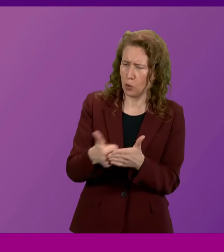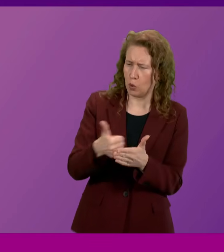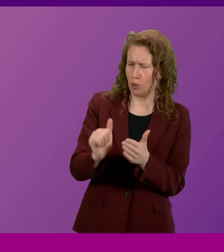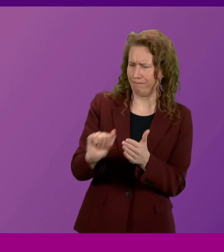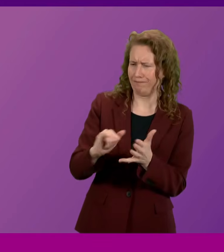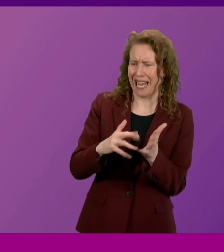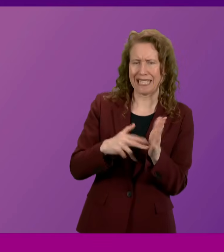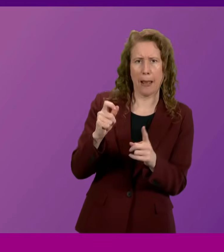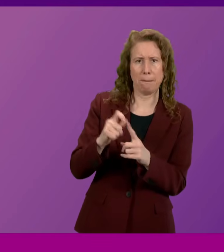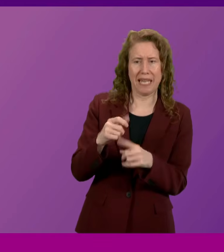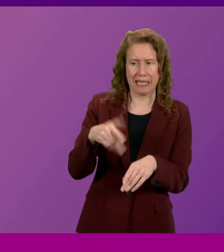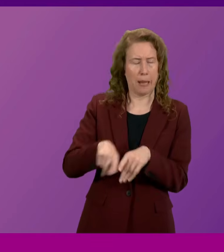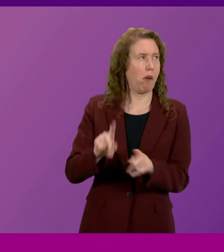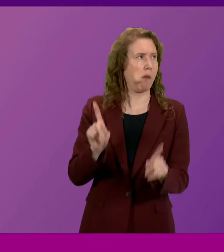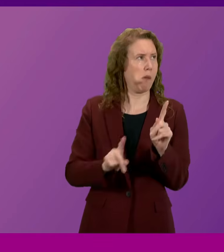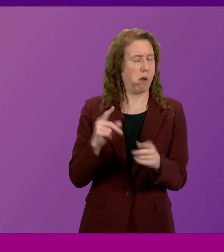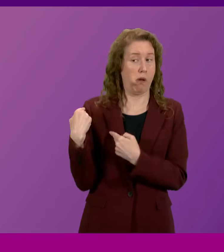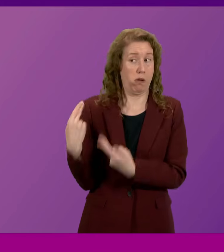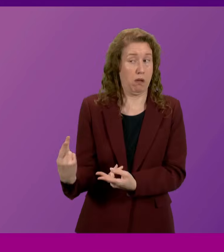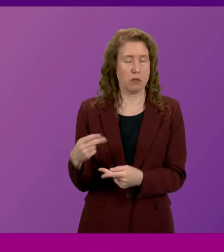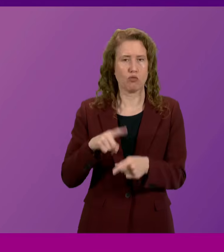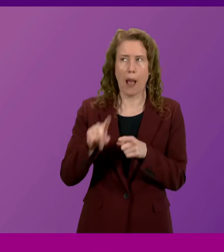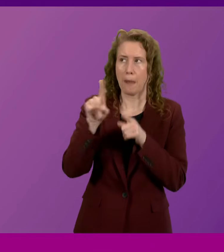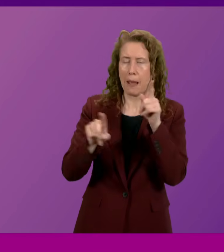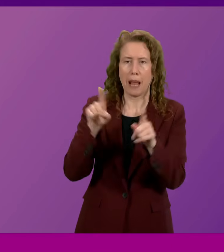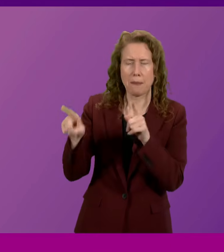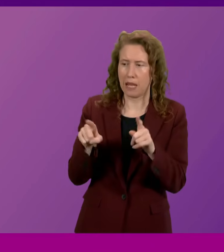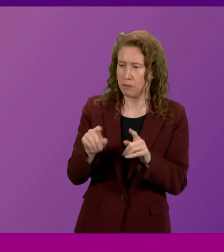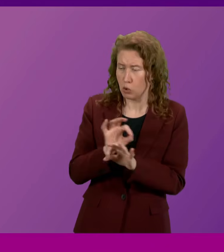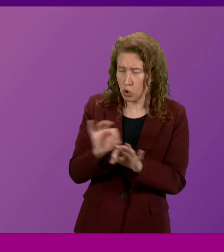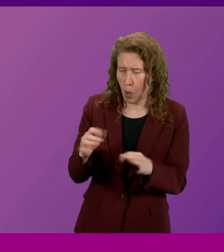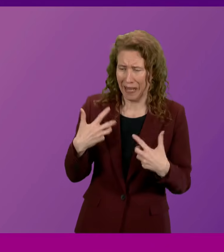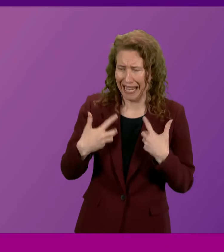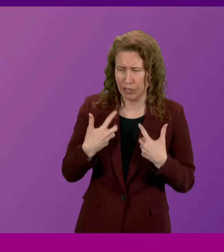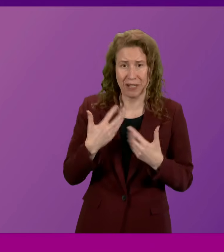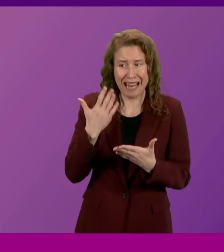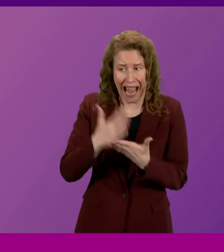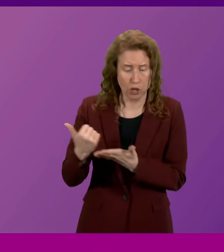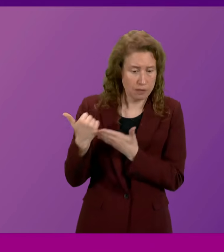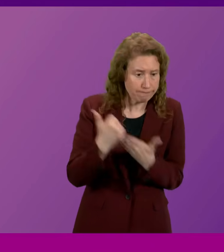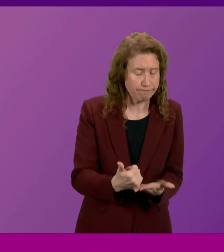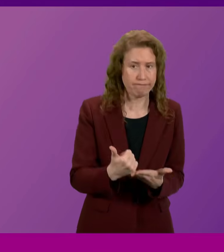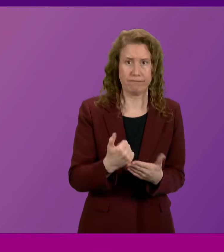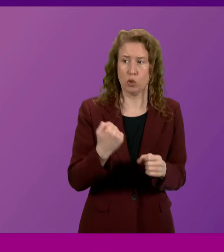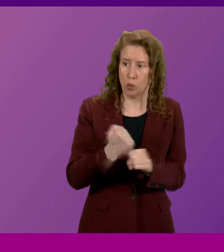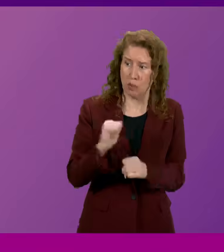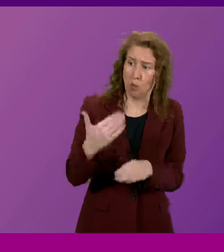SNP attempt to pass the buck, find somebody else to blame, and show no interest in actually doing his